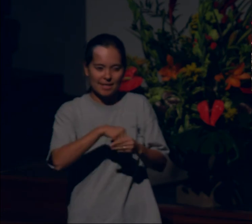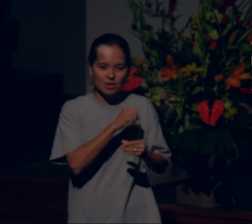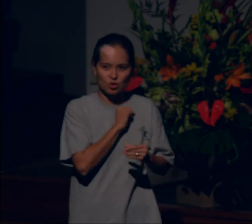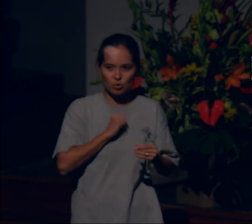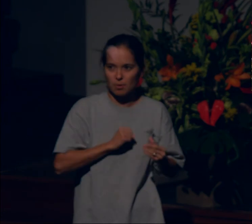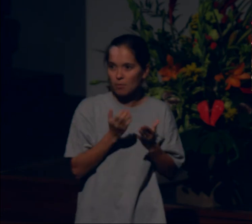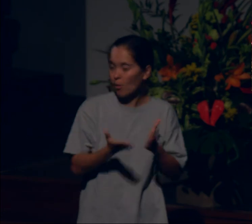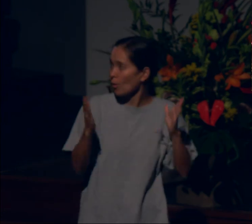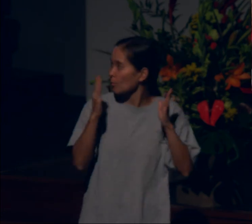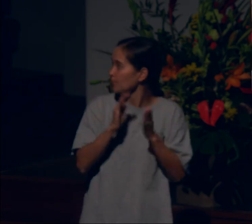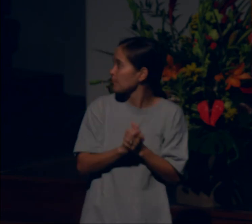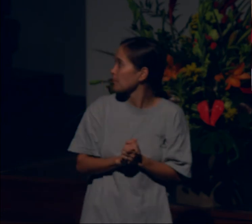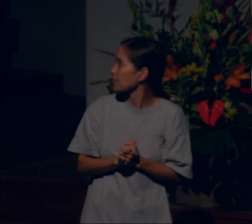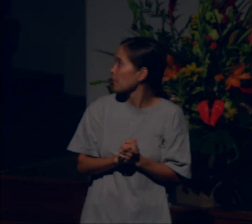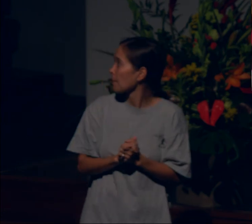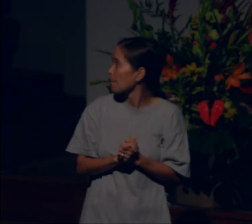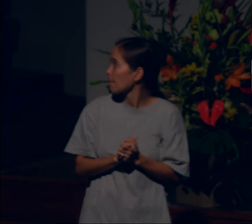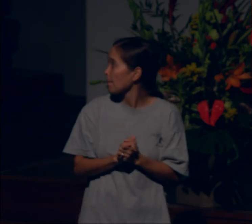each see it differently.